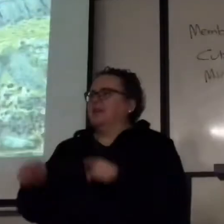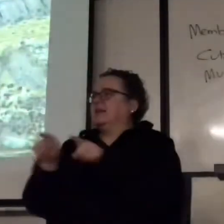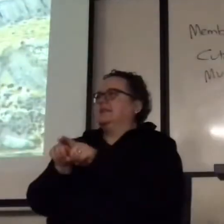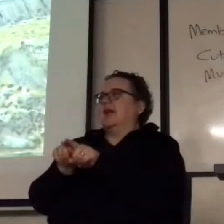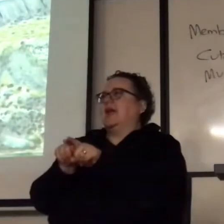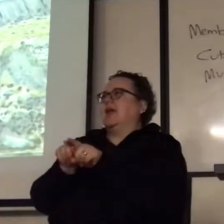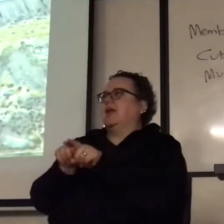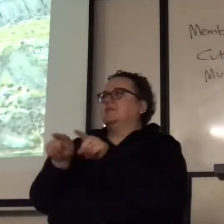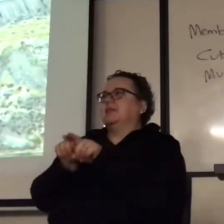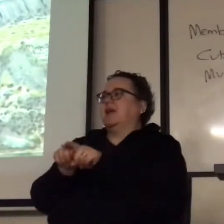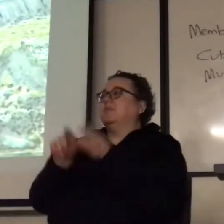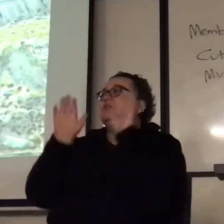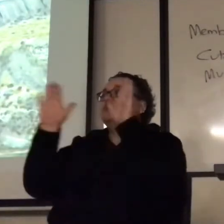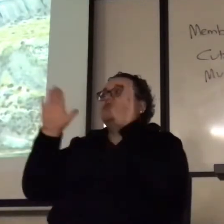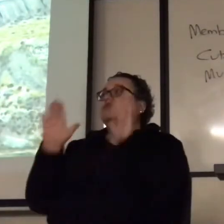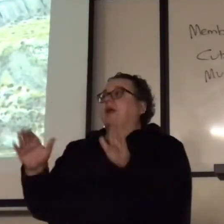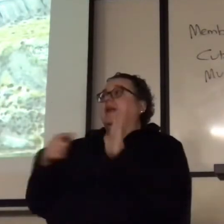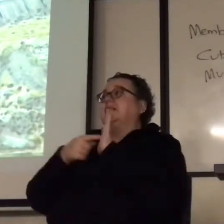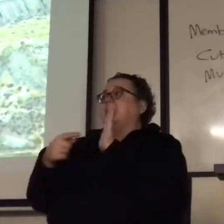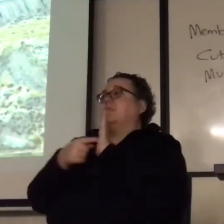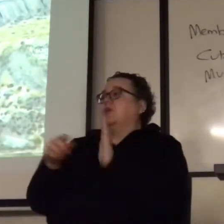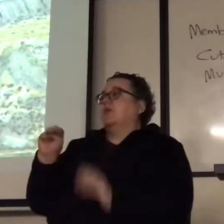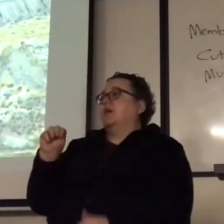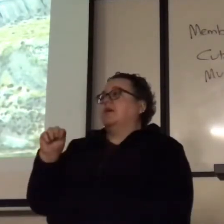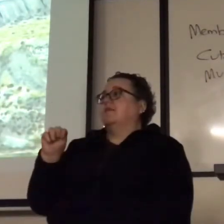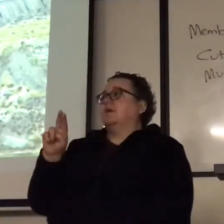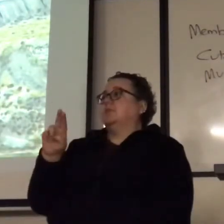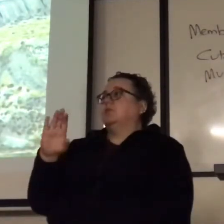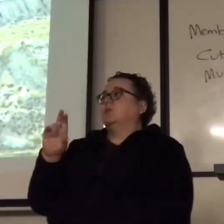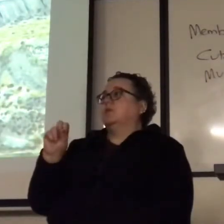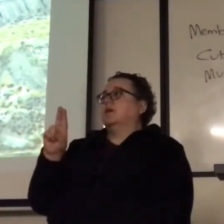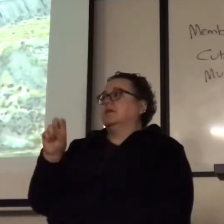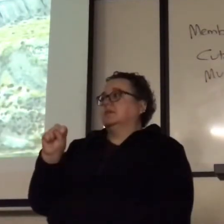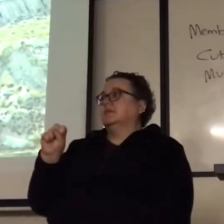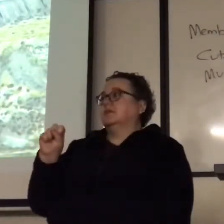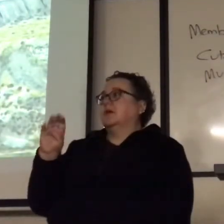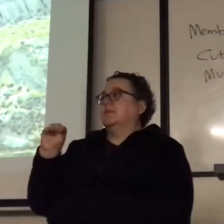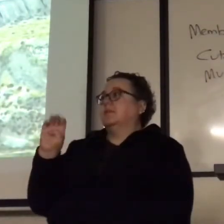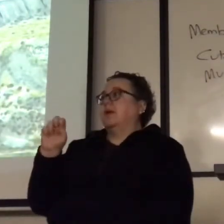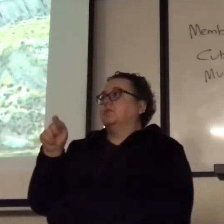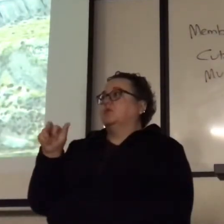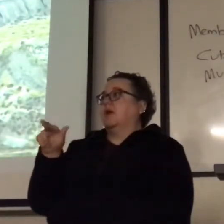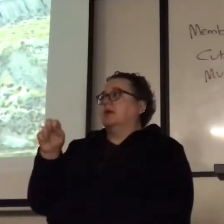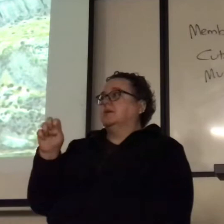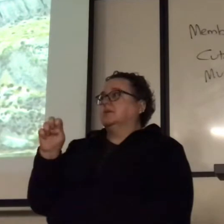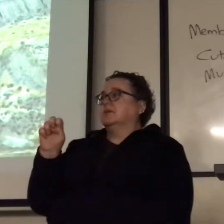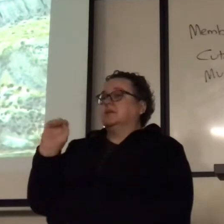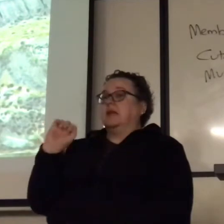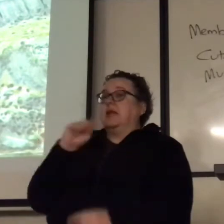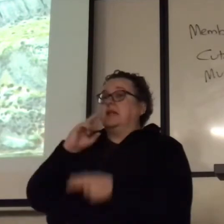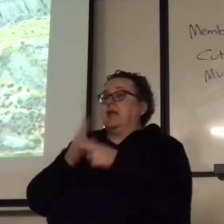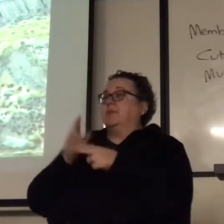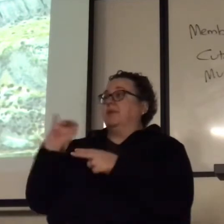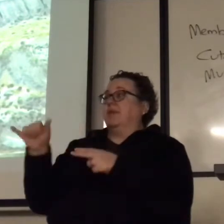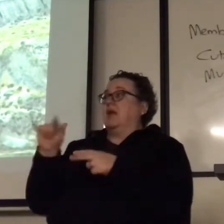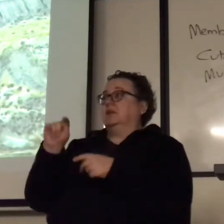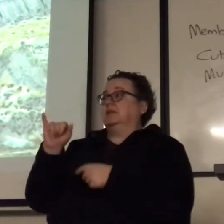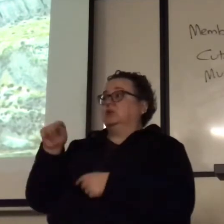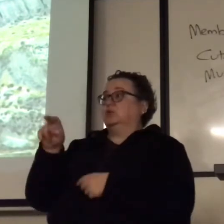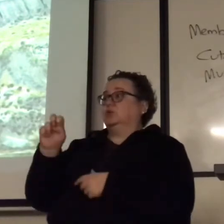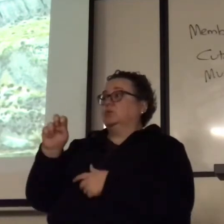again. It's a great example of a mucous membrane. Okay, this tissue. I mean, in naming the tissue, it was a